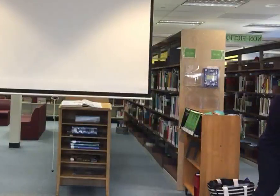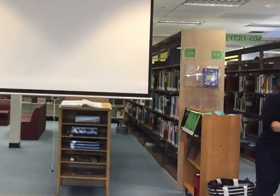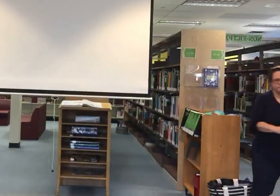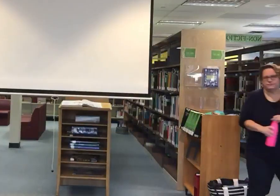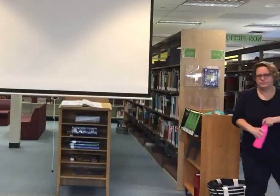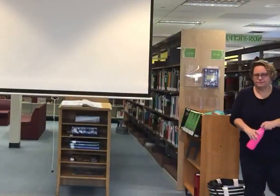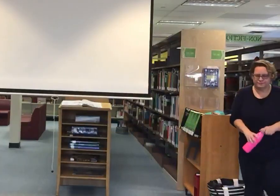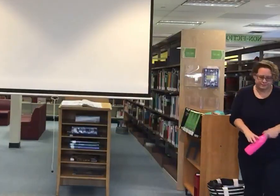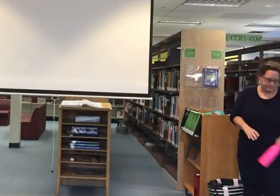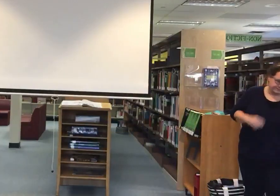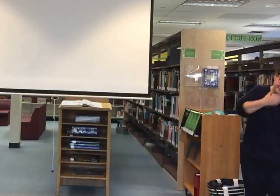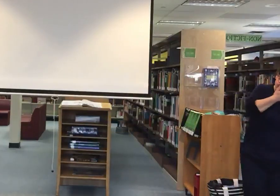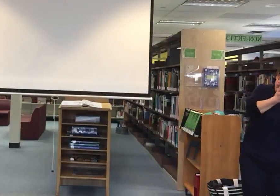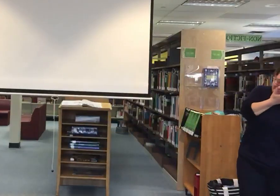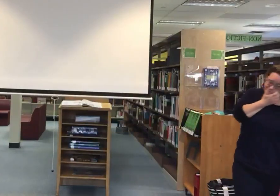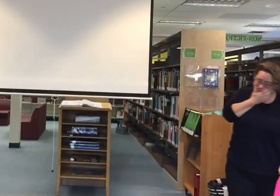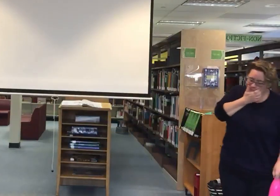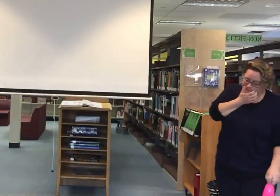So,